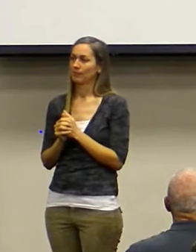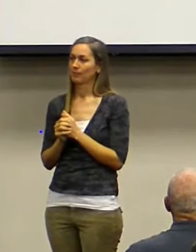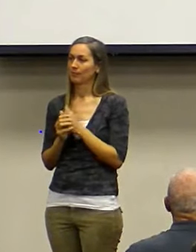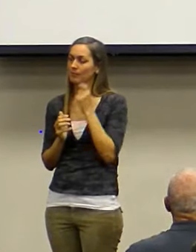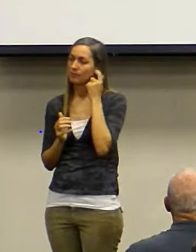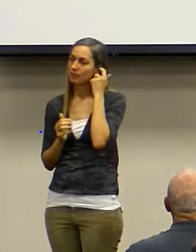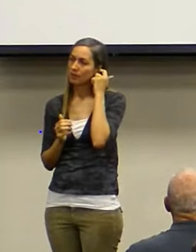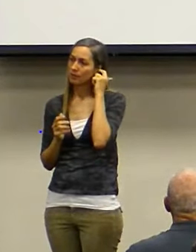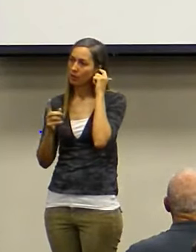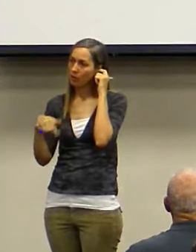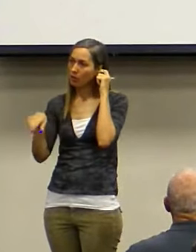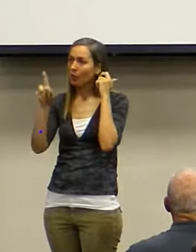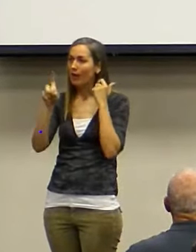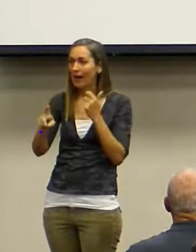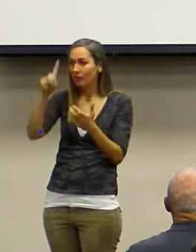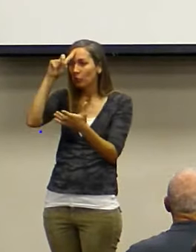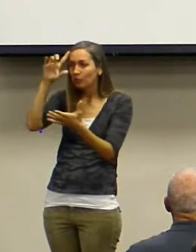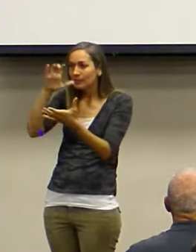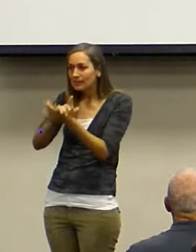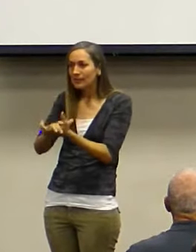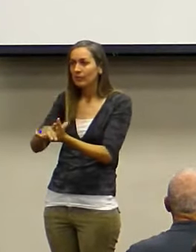So I guess you do have to believe and trust him.